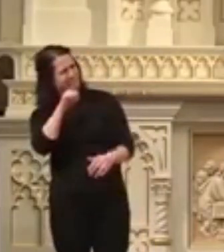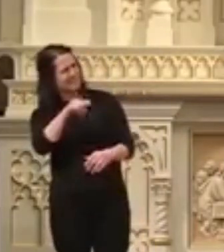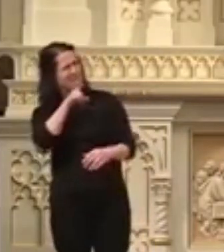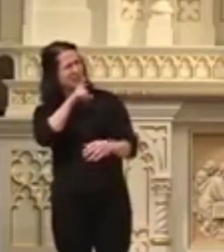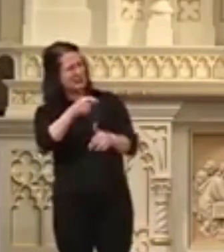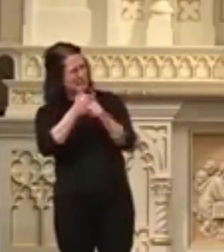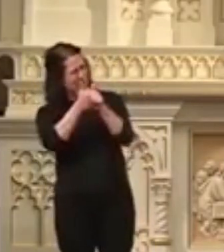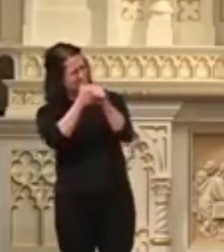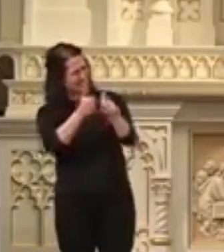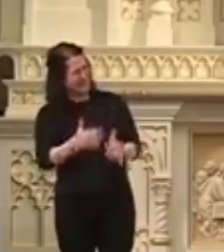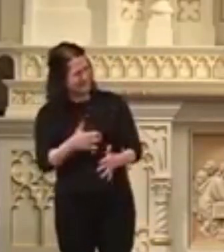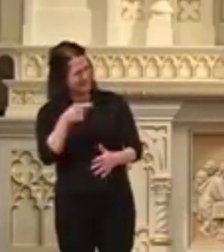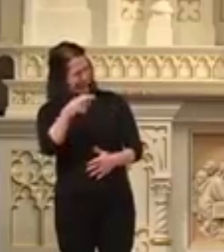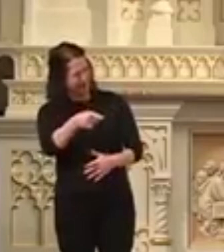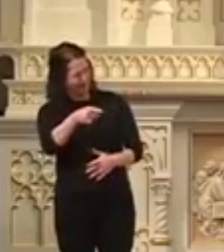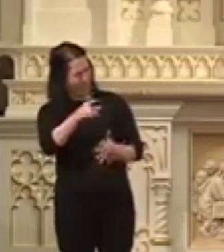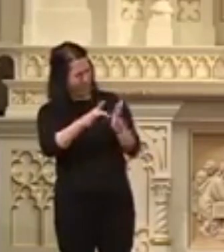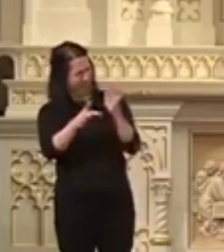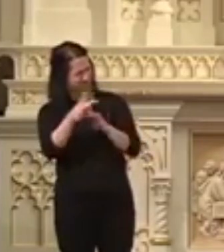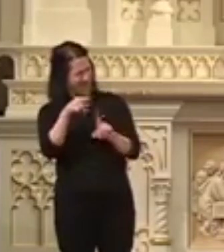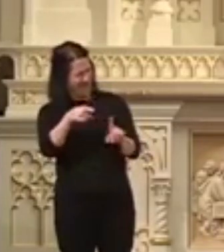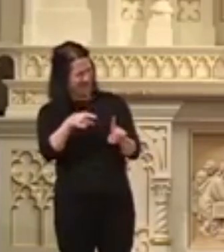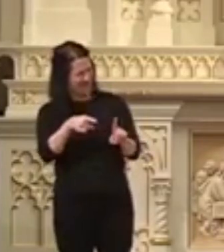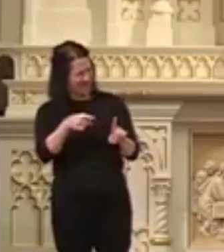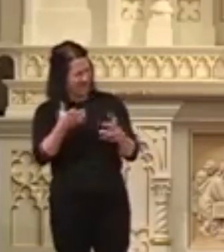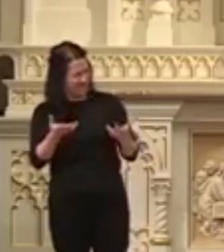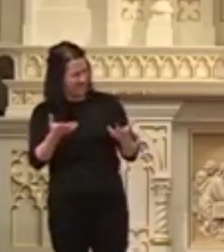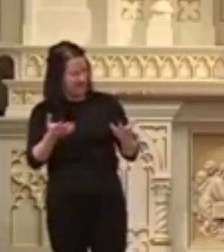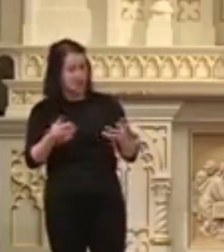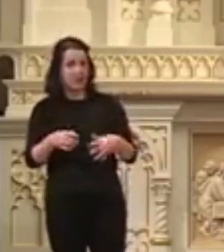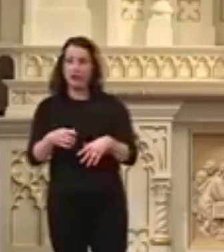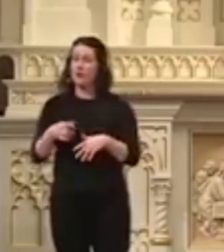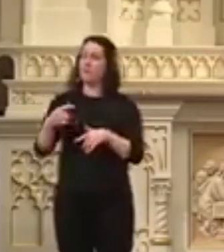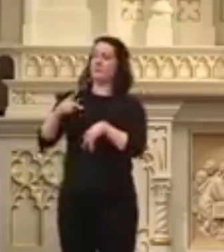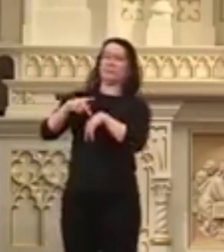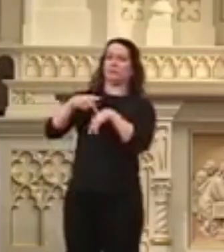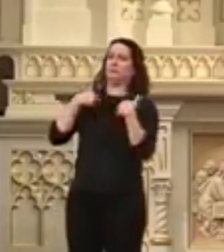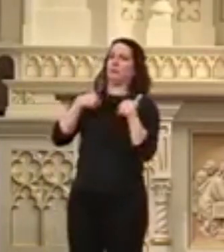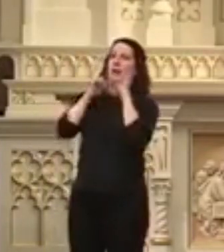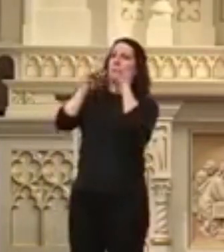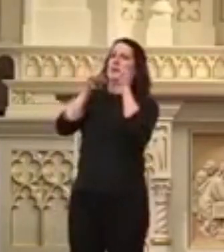disciples, are you? He said, I am not.